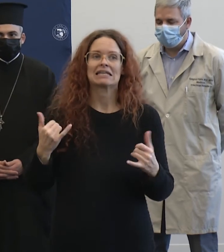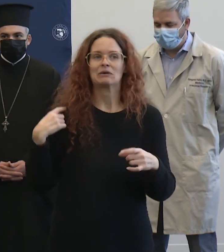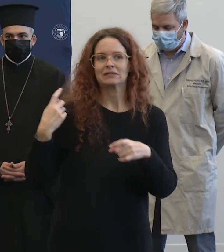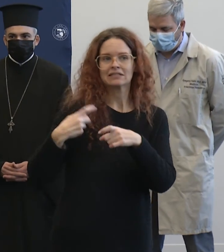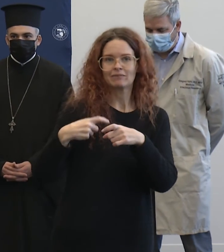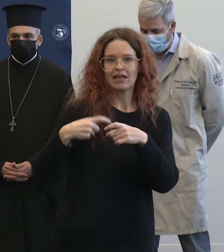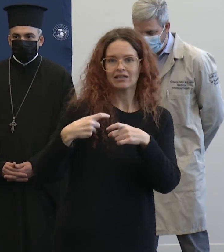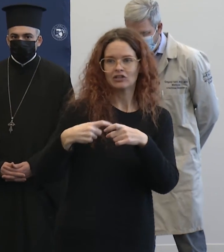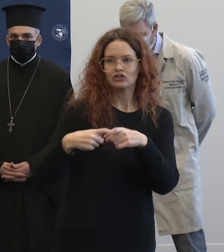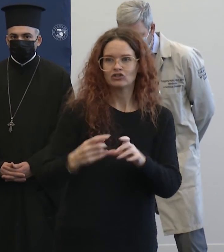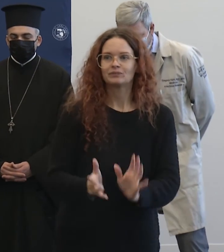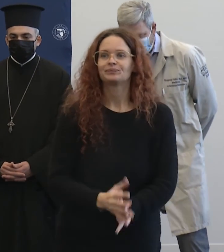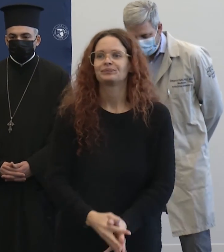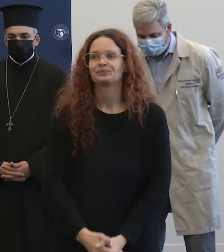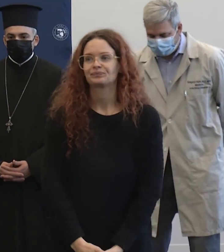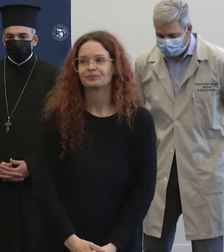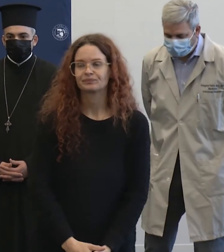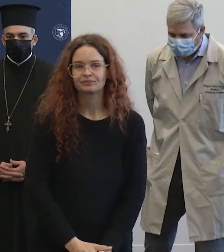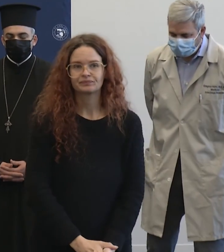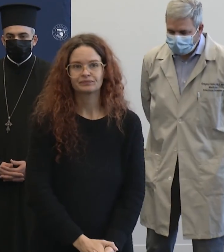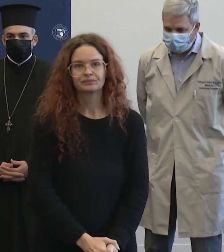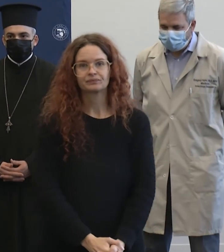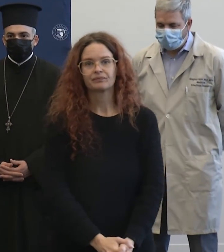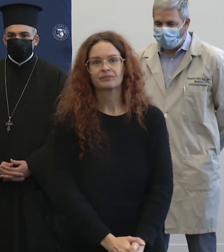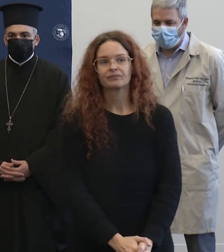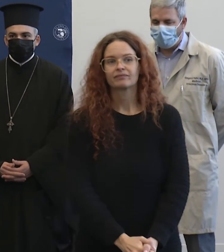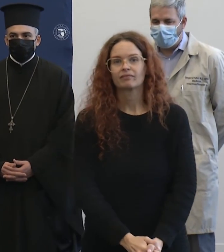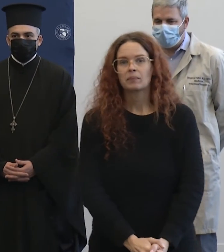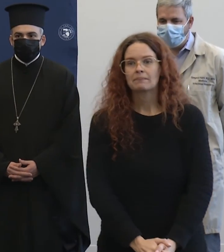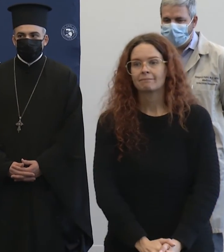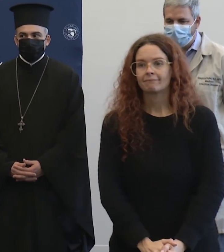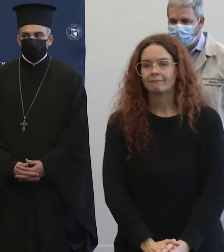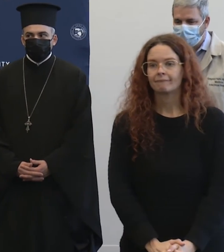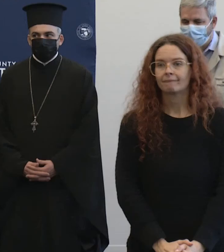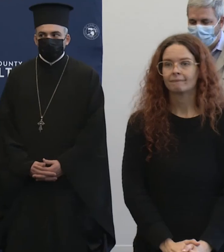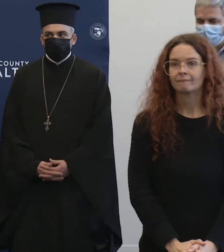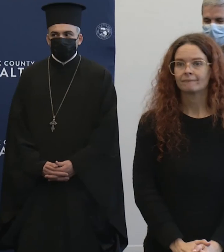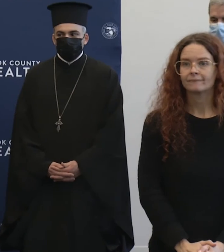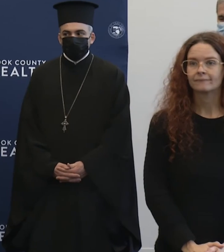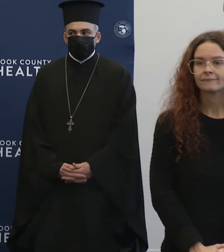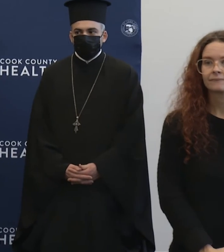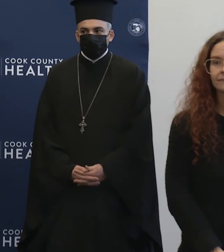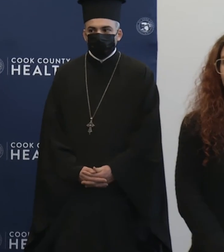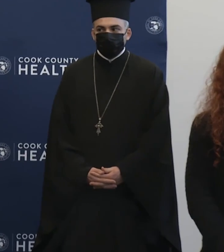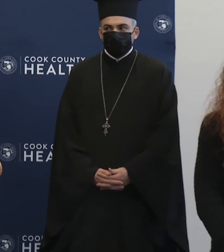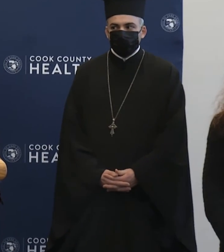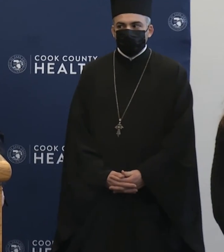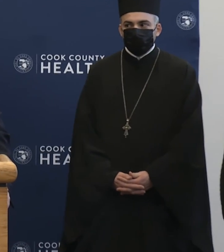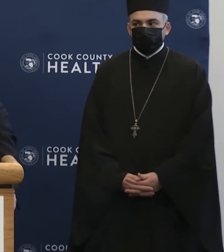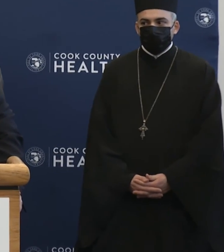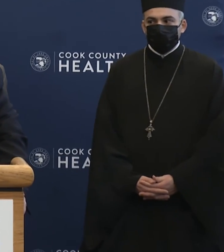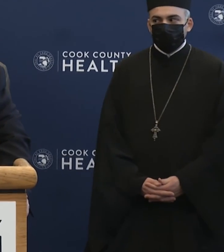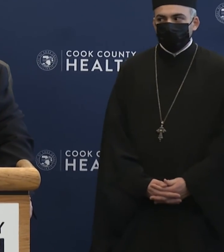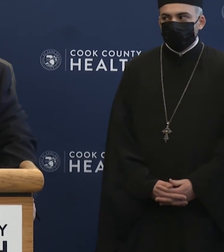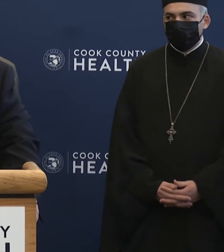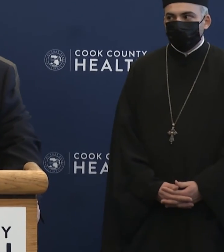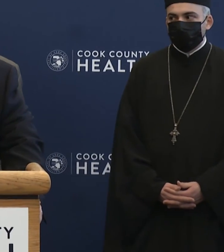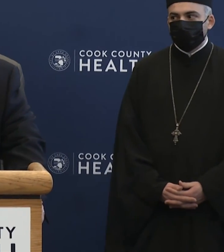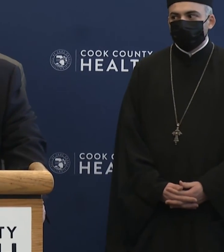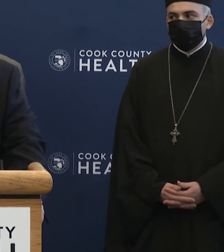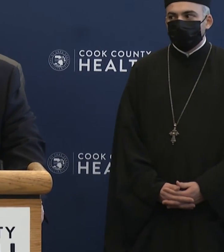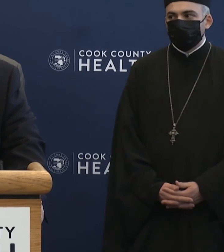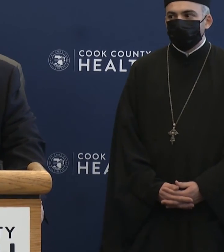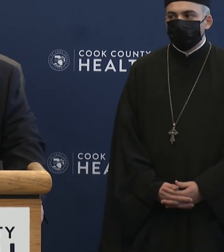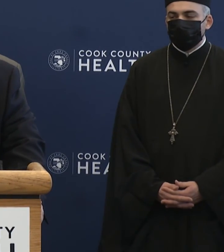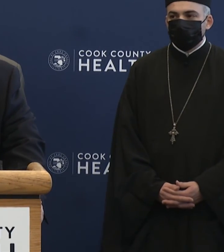palabras en español. Quiero comenzar para apoyando el liderazgo de nuestro presidente del condado, President Preckwinkle, por teniendo estos eventos